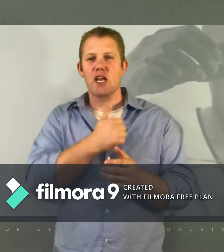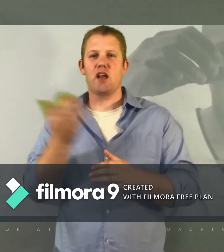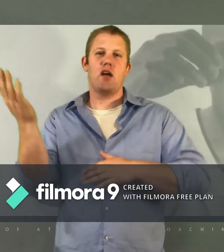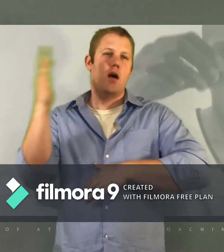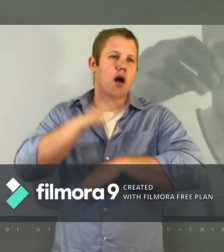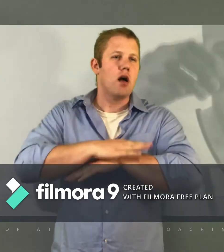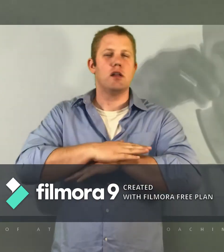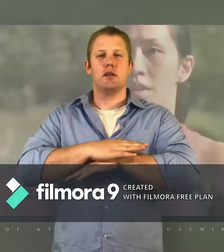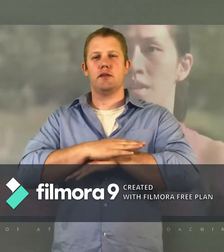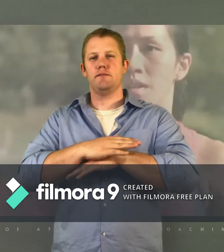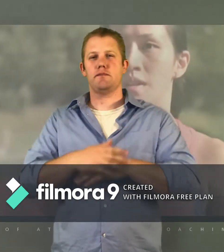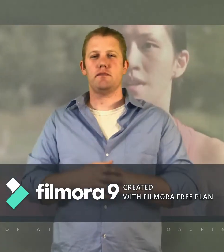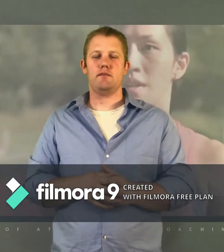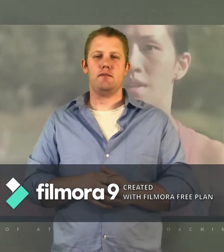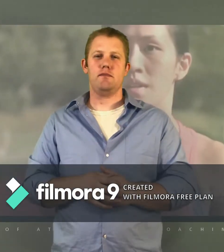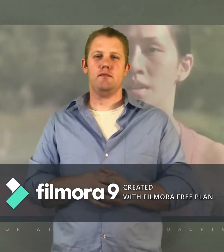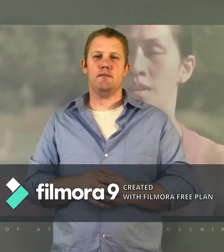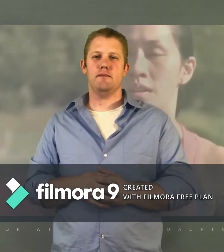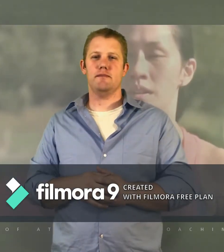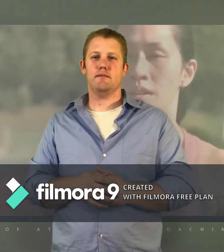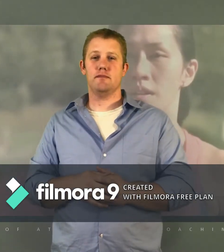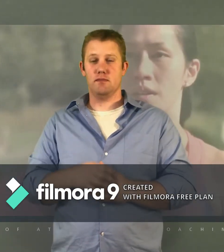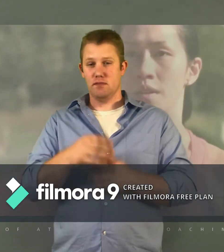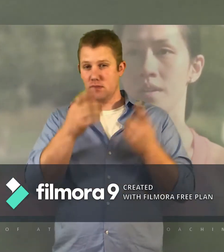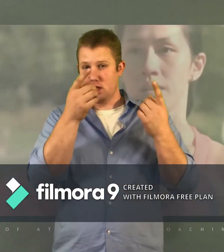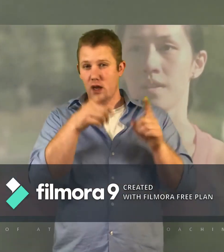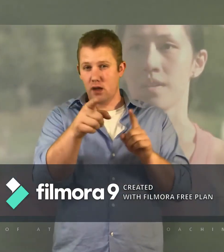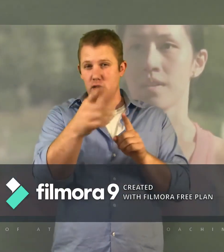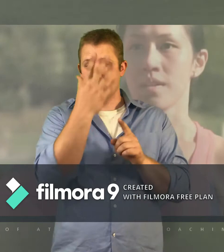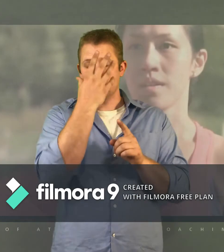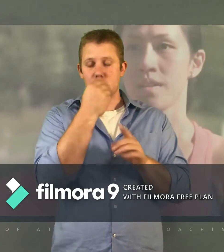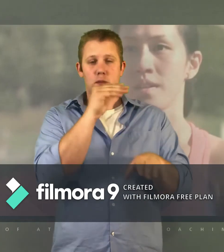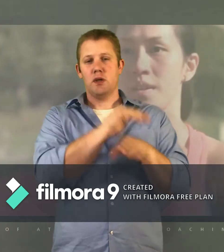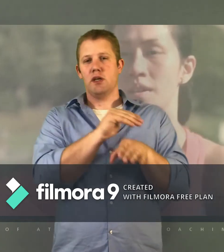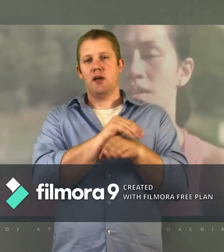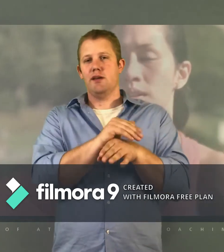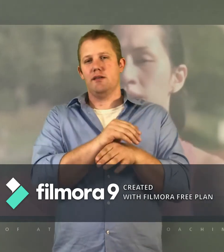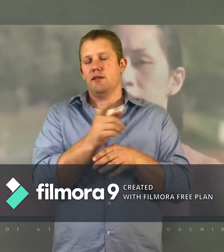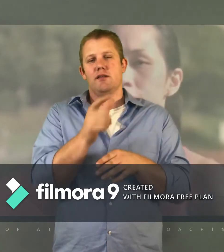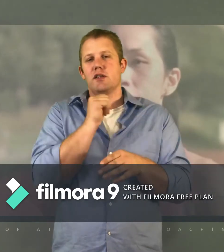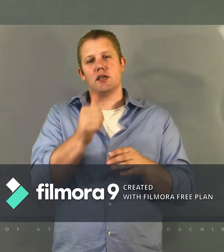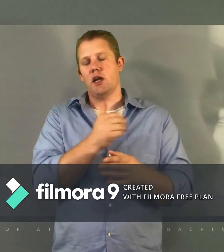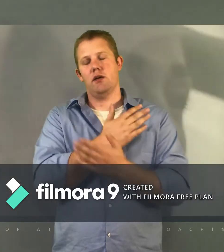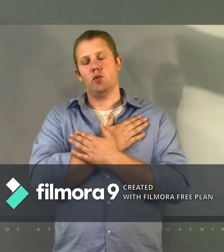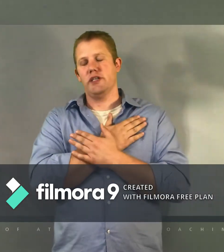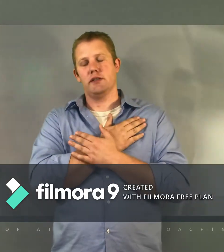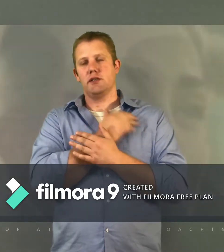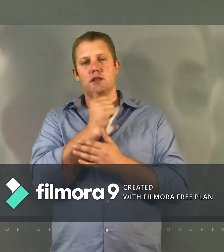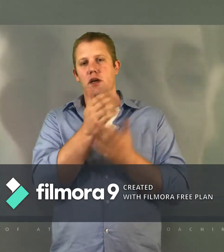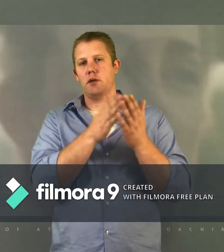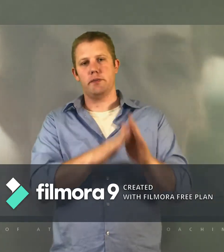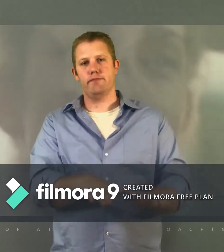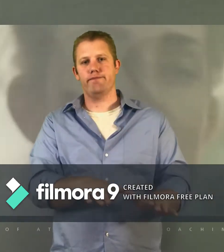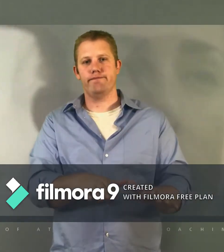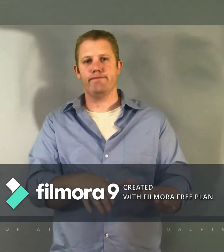on all day, every day. So when you go to sleep at night, you're not resting.